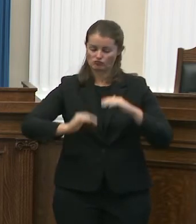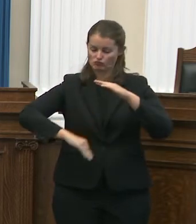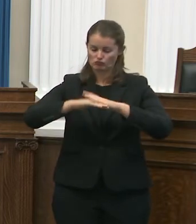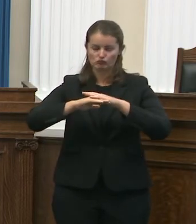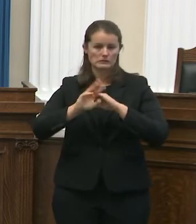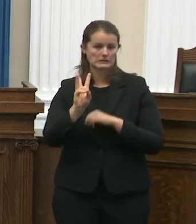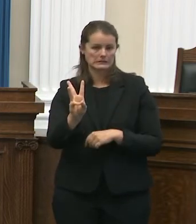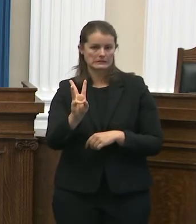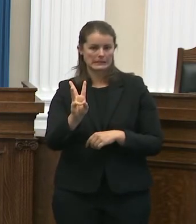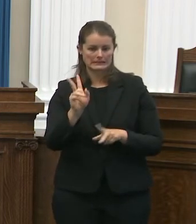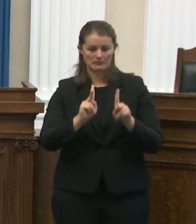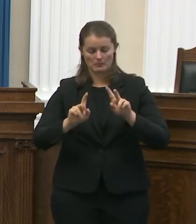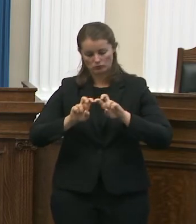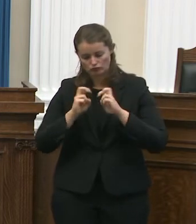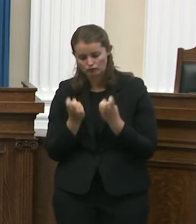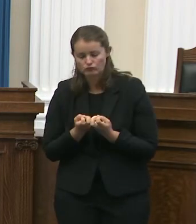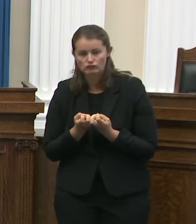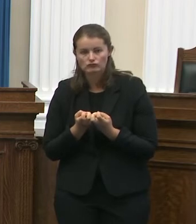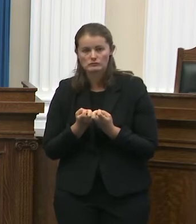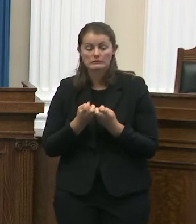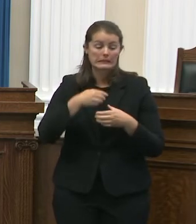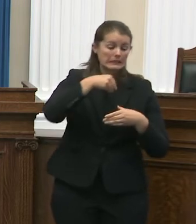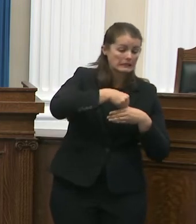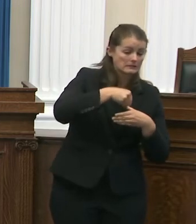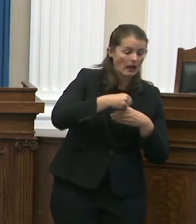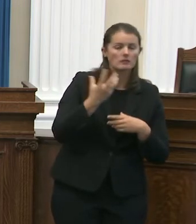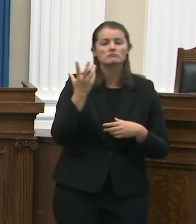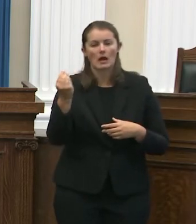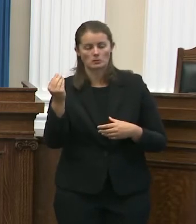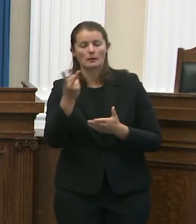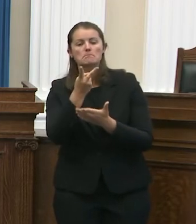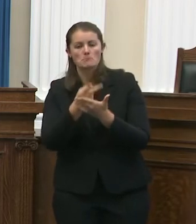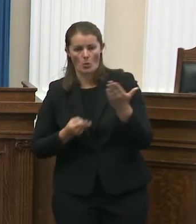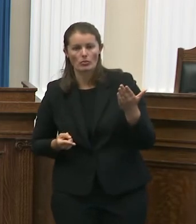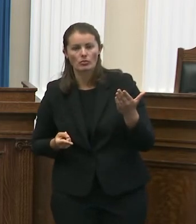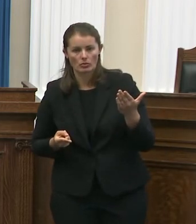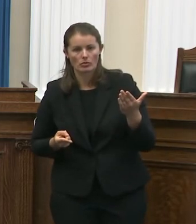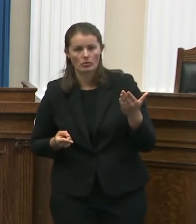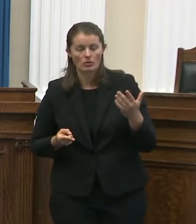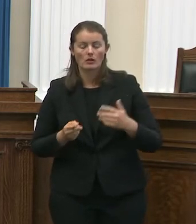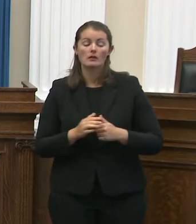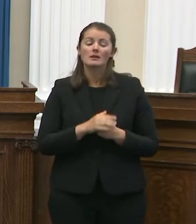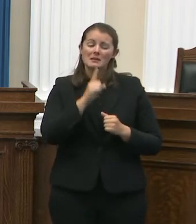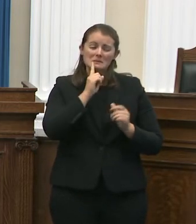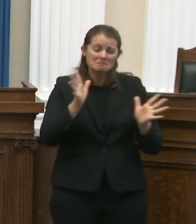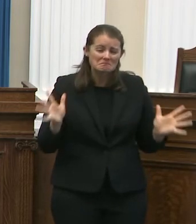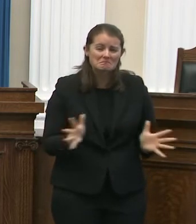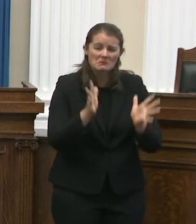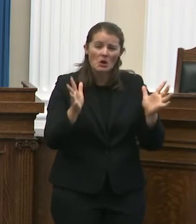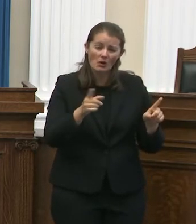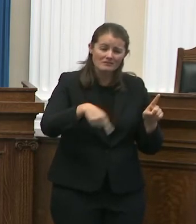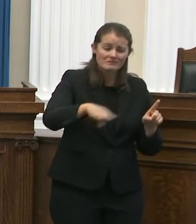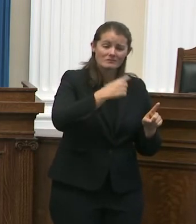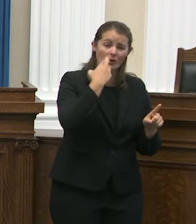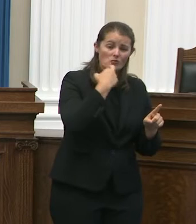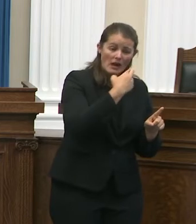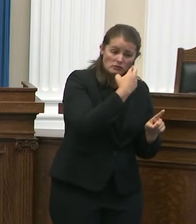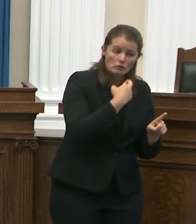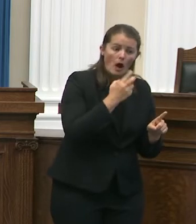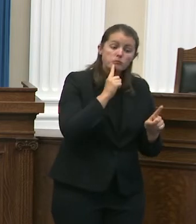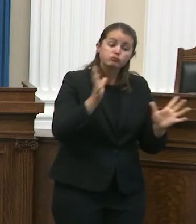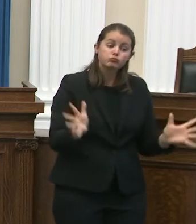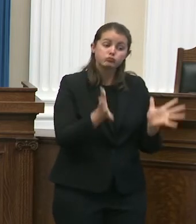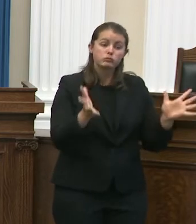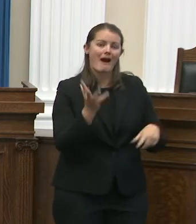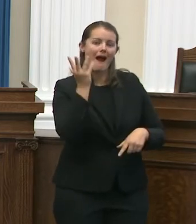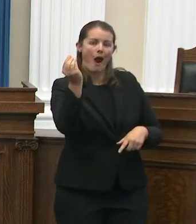does not prohibit indoor dining, I'm strongly encouraging all food establishments to promote outdoor dining as